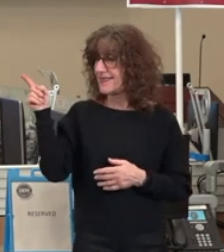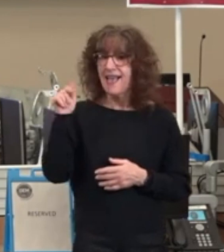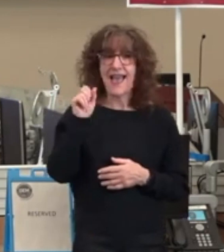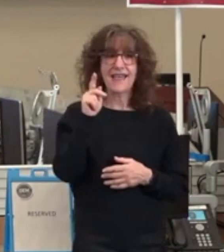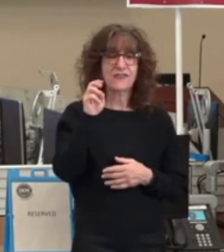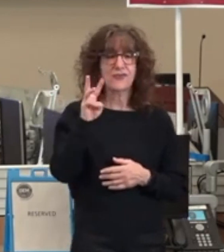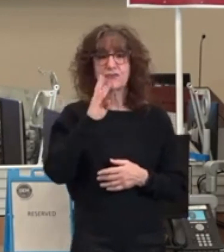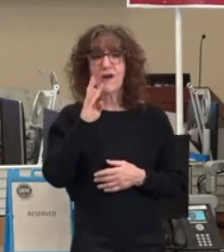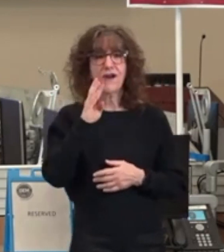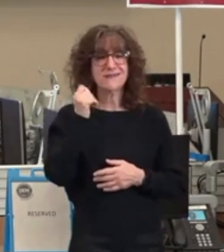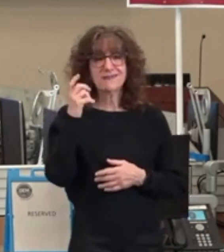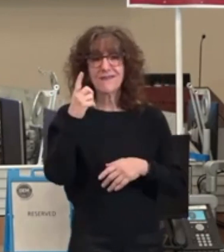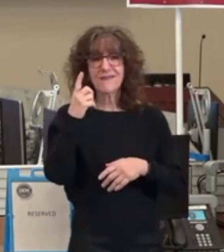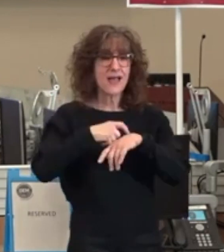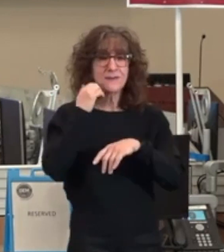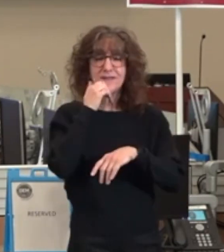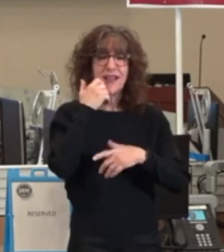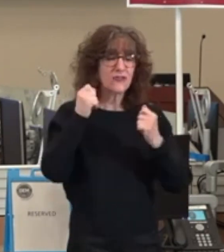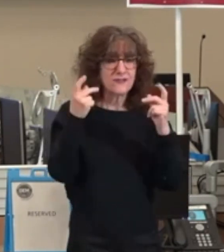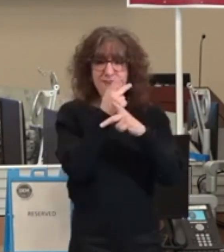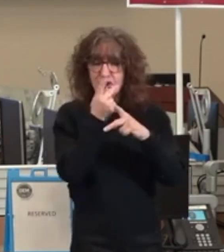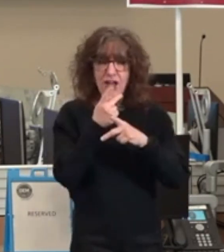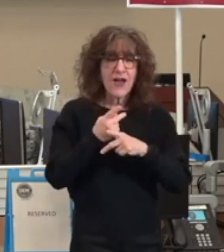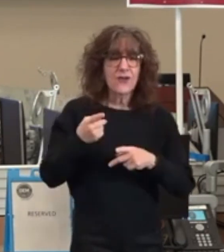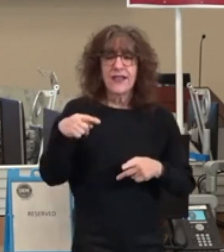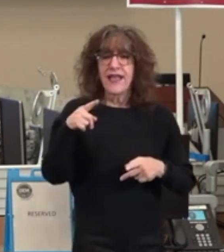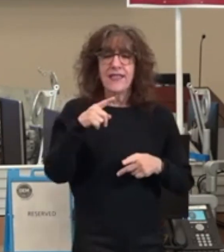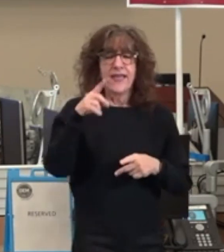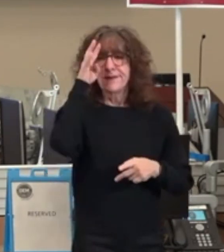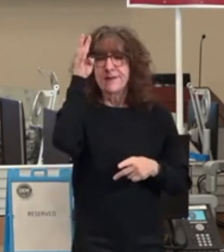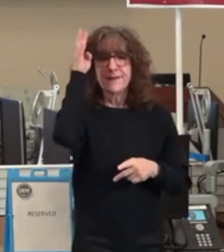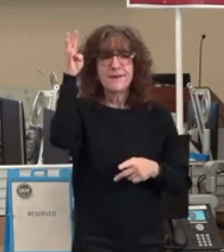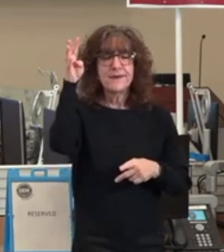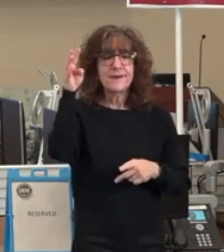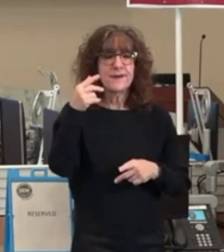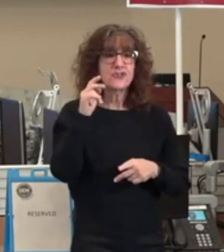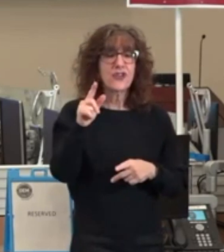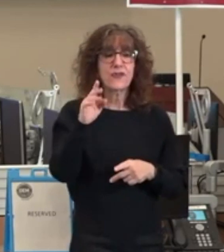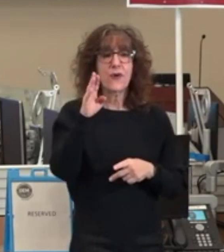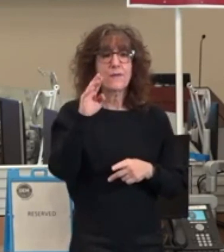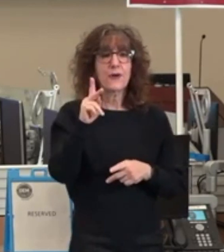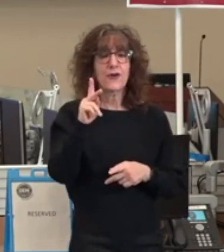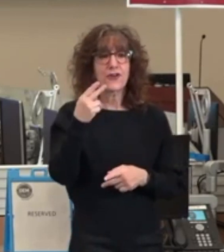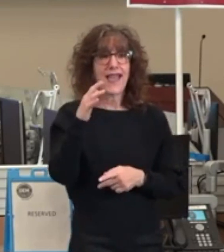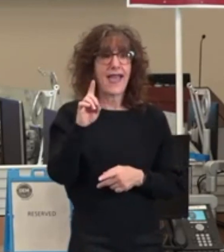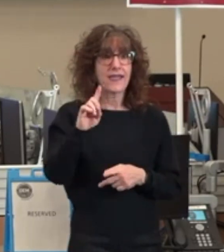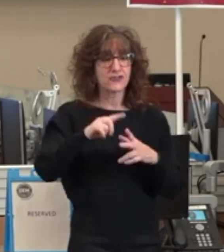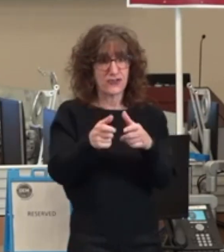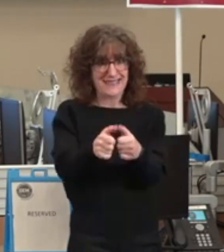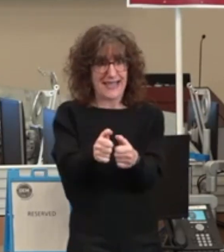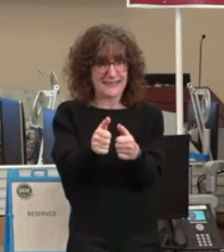day trying to work through this and came up with the idea that General Burkhead began to text